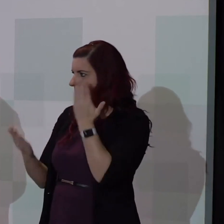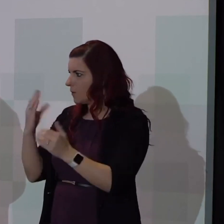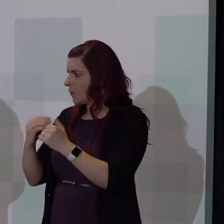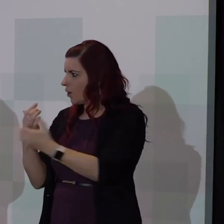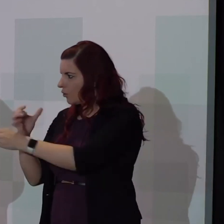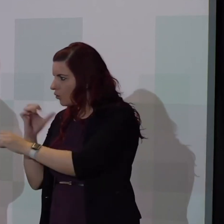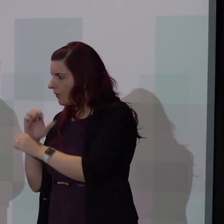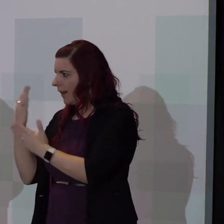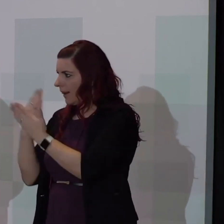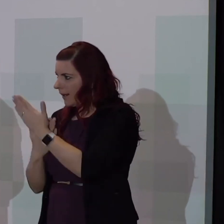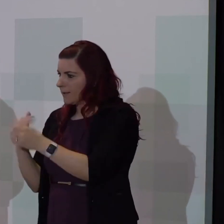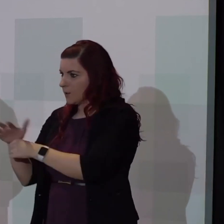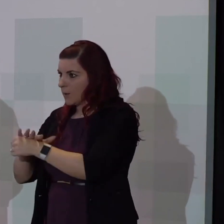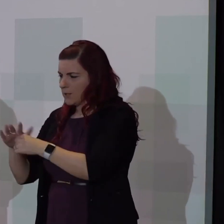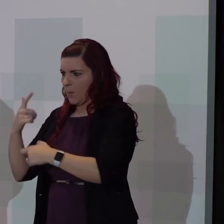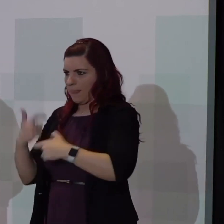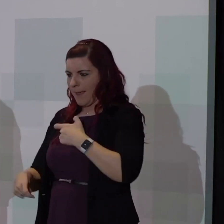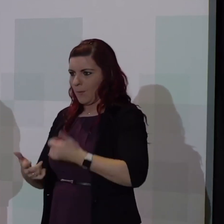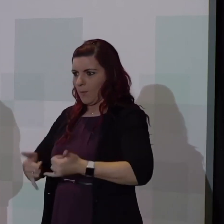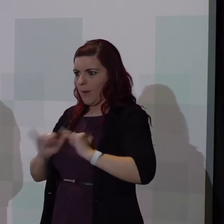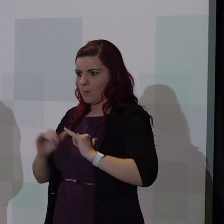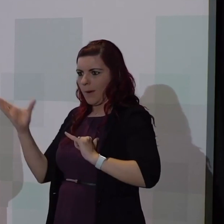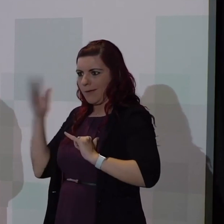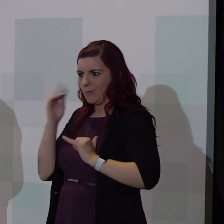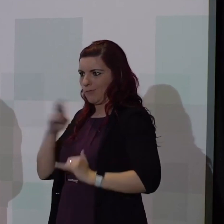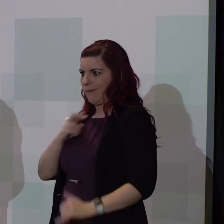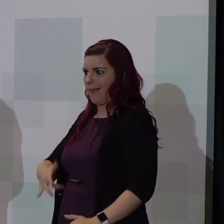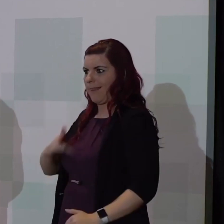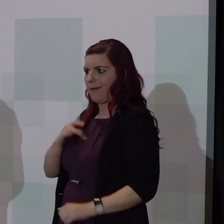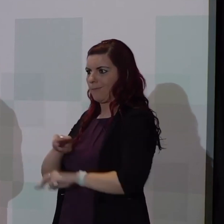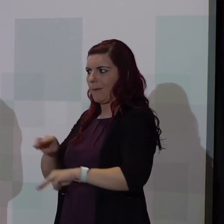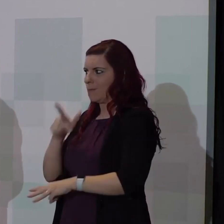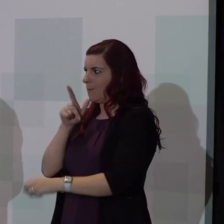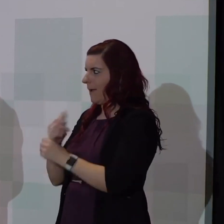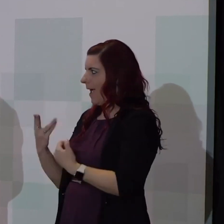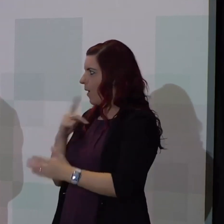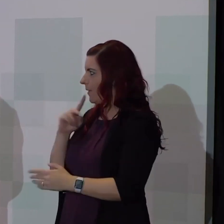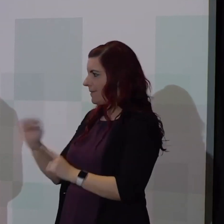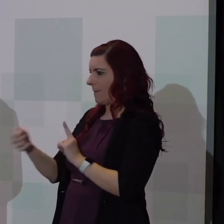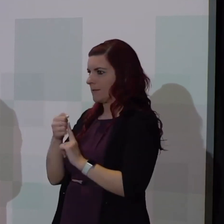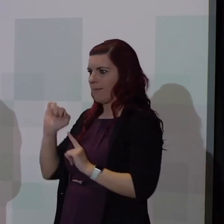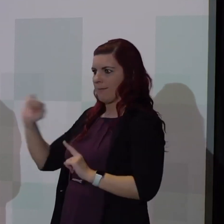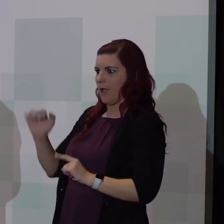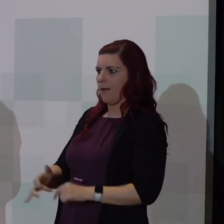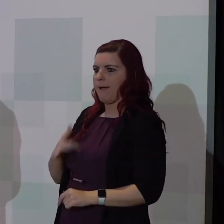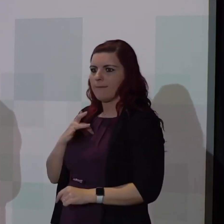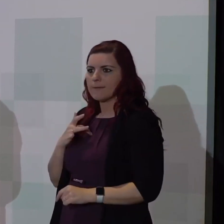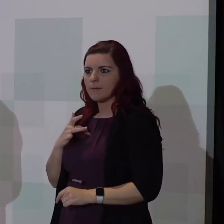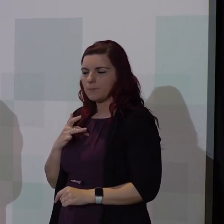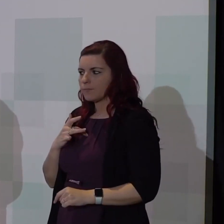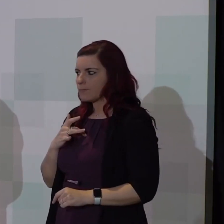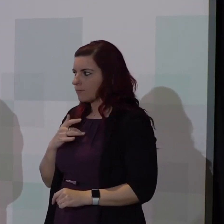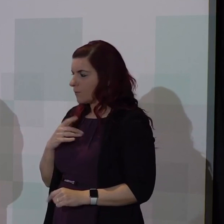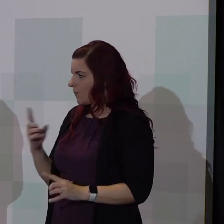legal situation, was then to hear from real-life people about how all of this impacts on their own lives. And